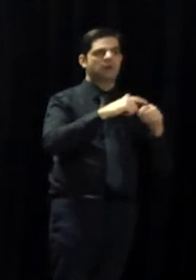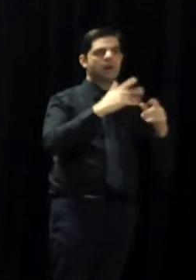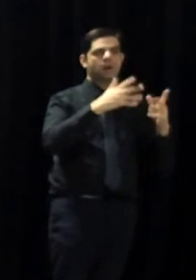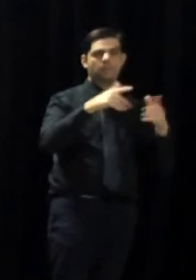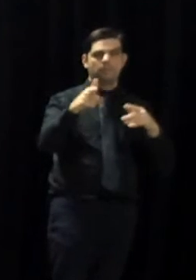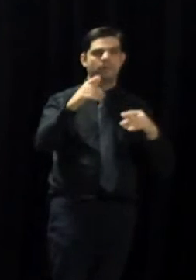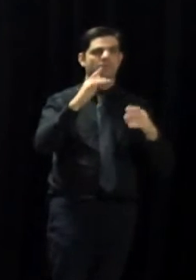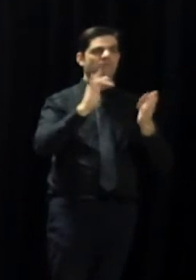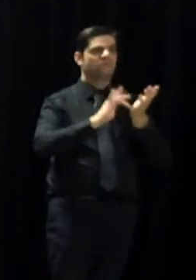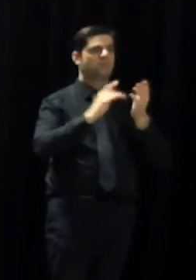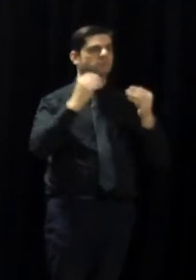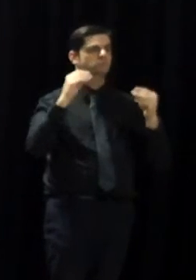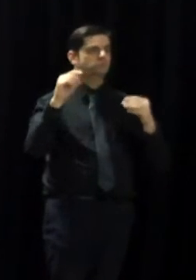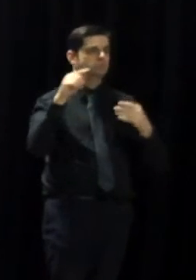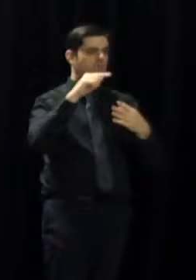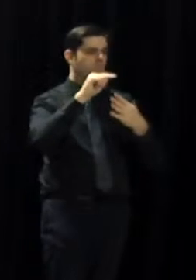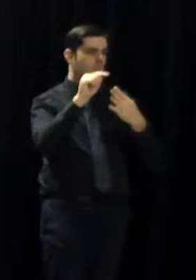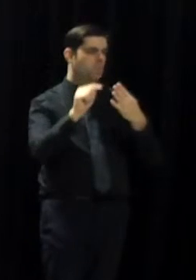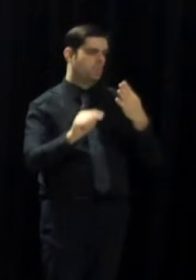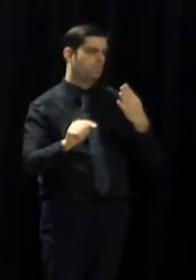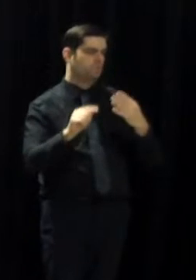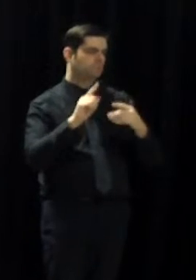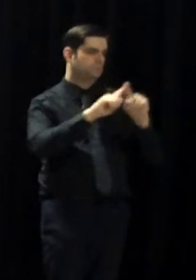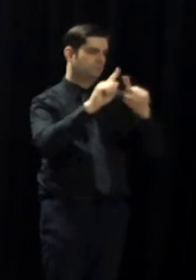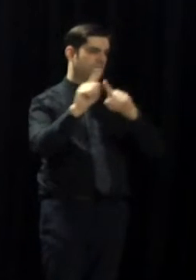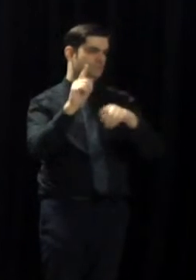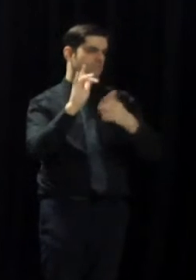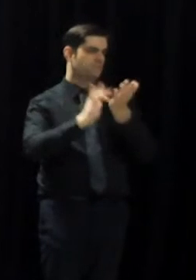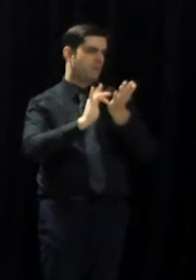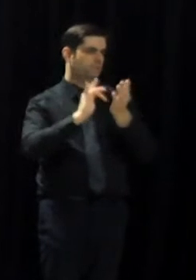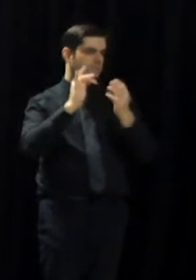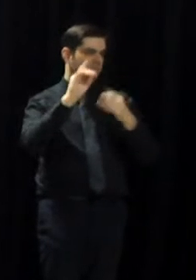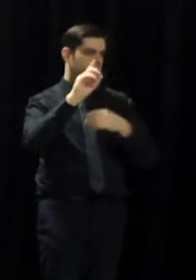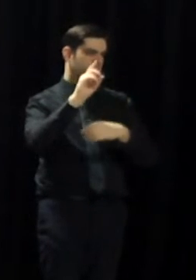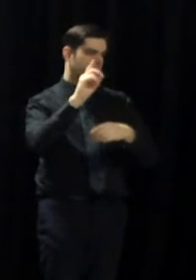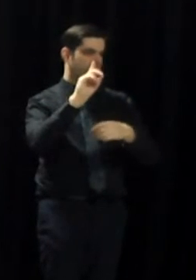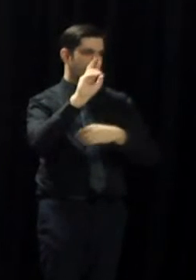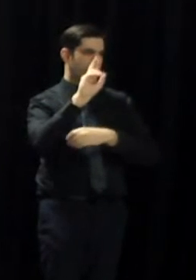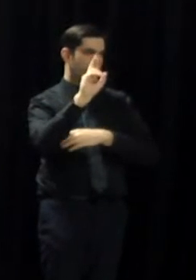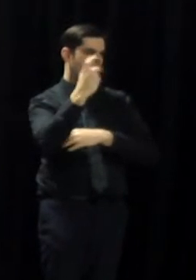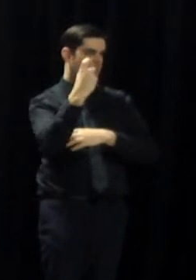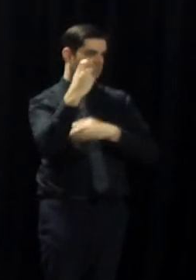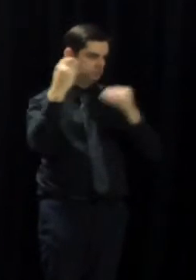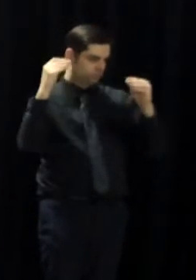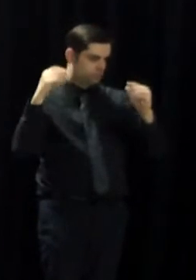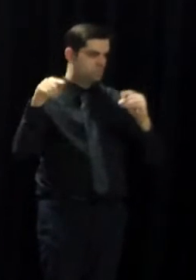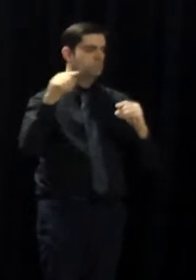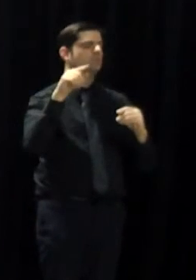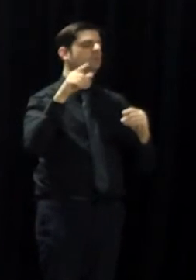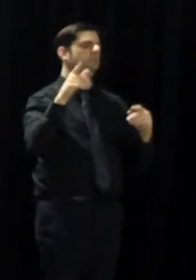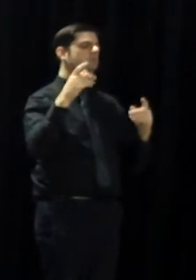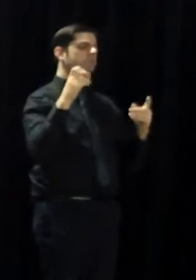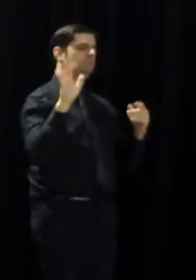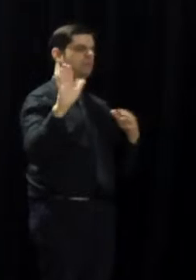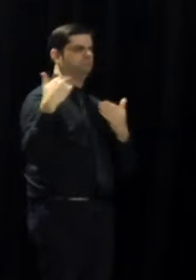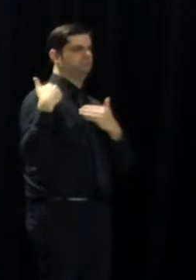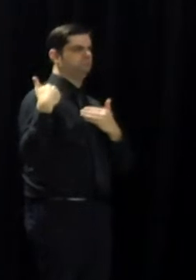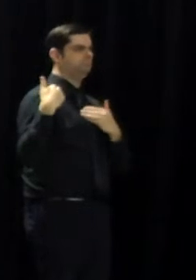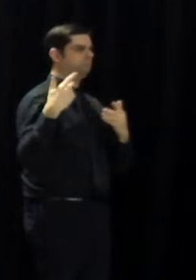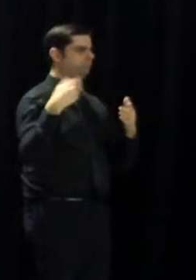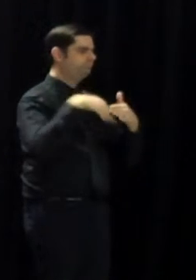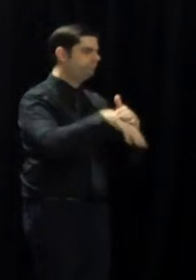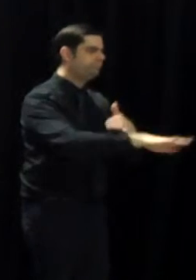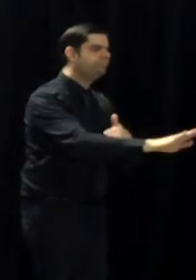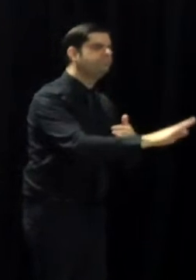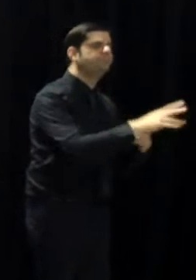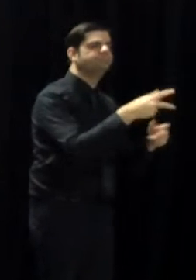with the different facilities. So some will start Monday, some will start Tuesday, some may Thursday. I'm getting a schedule,